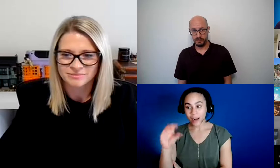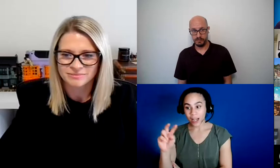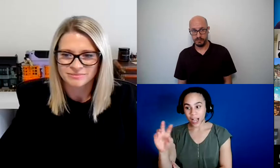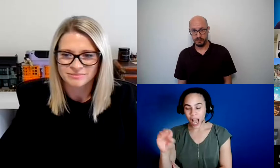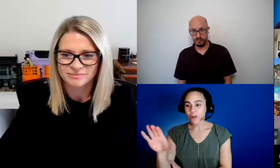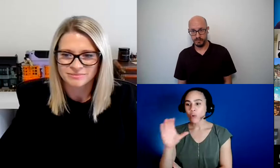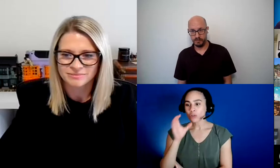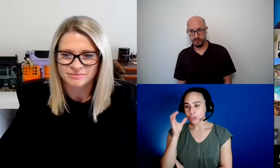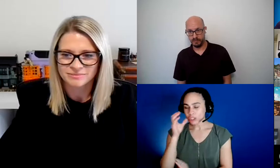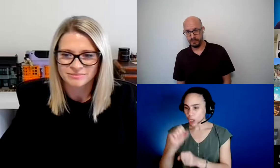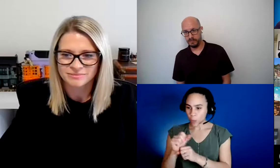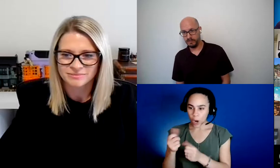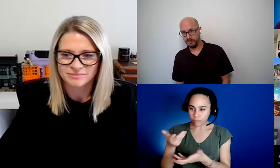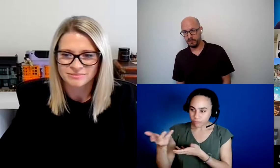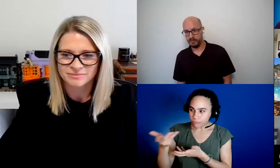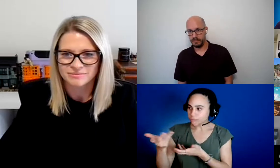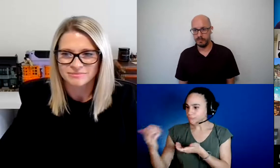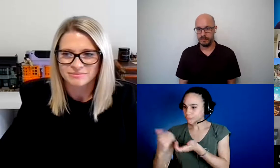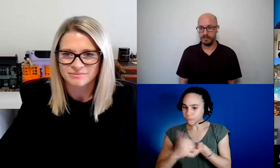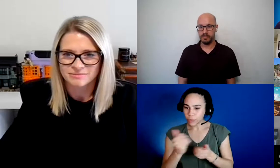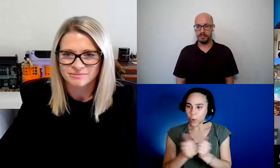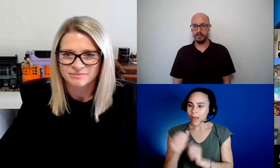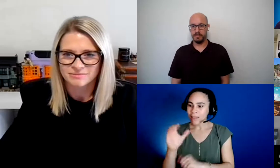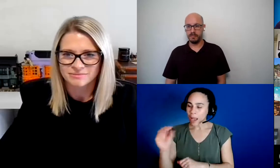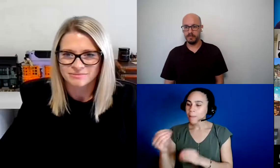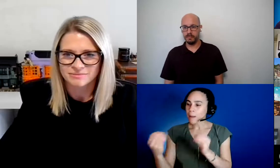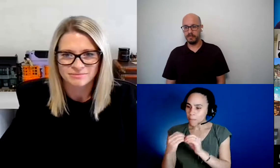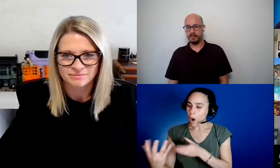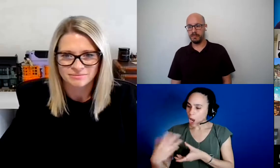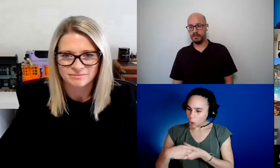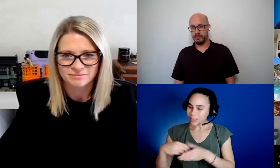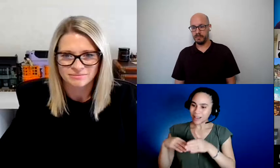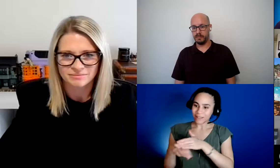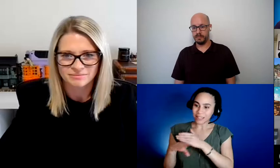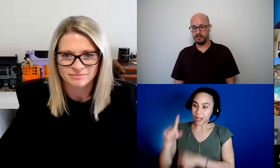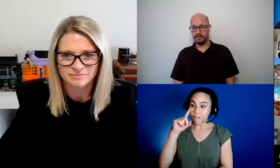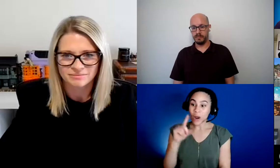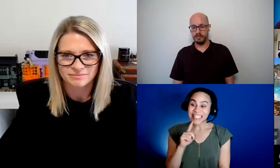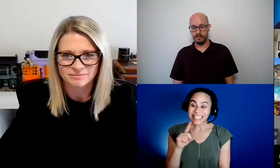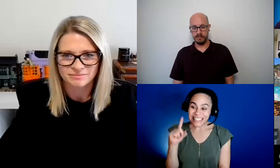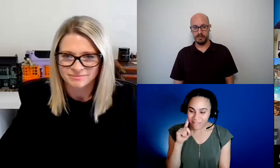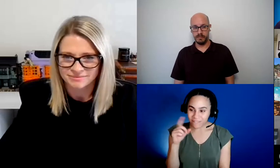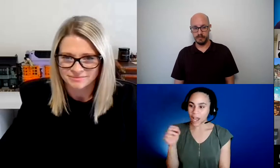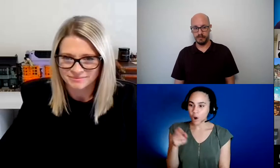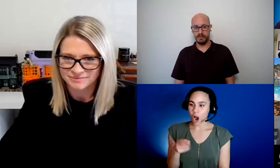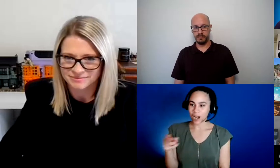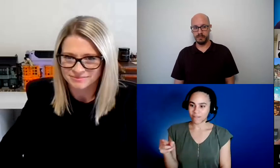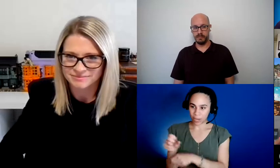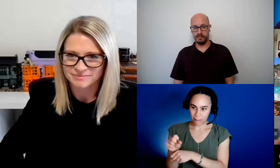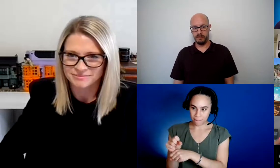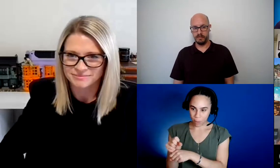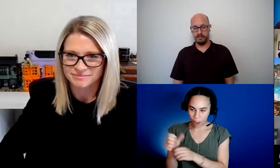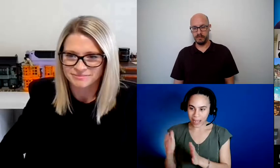companies to be more inclusive and accessible for deaf and hard-of-hearing employees and customers.